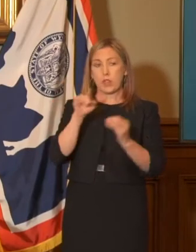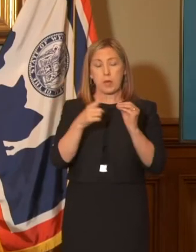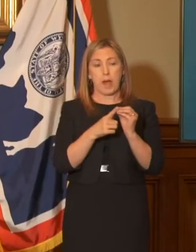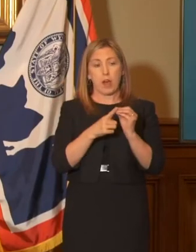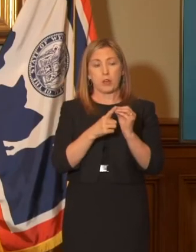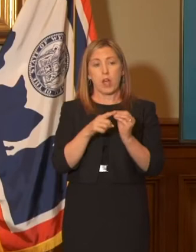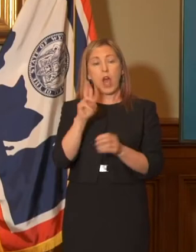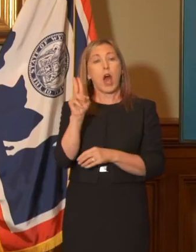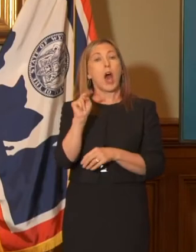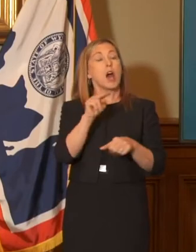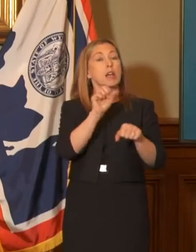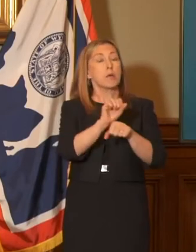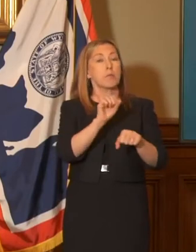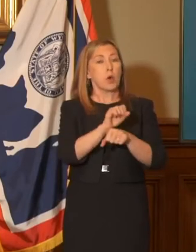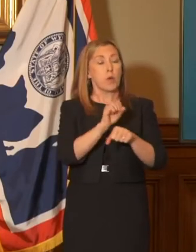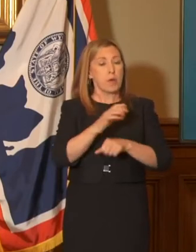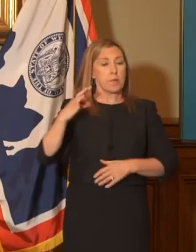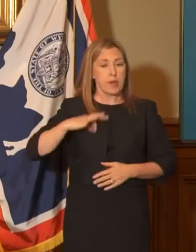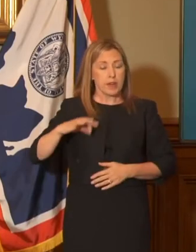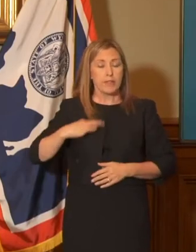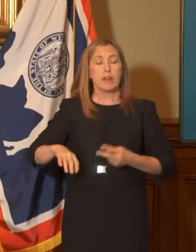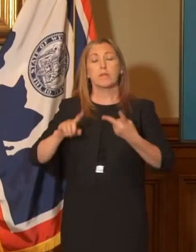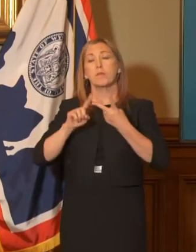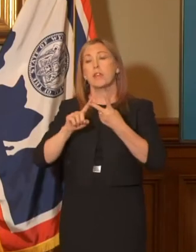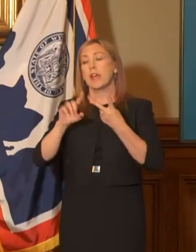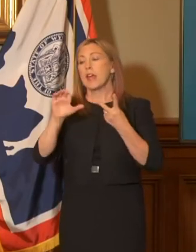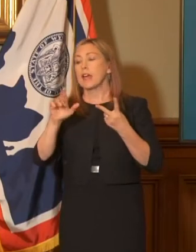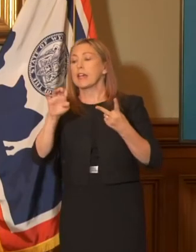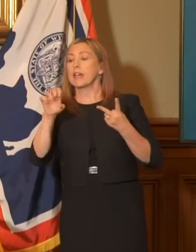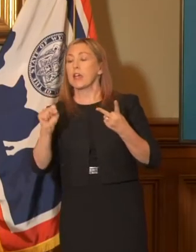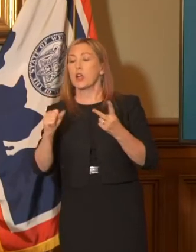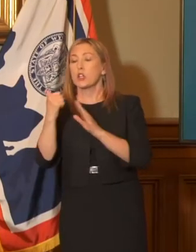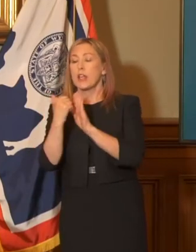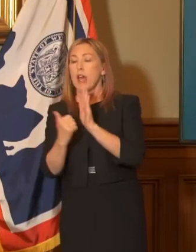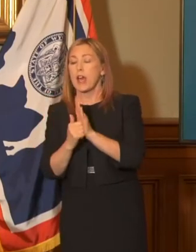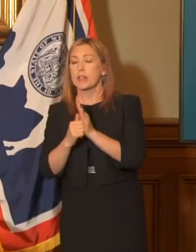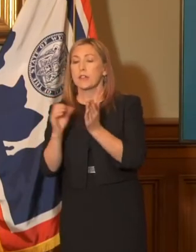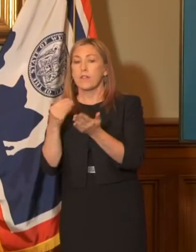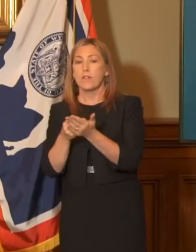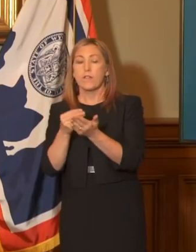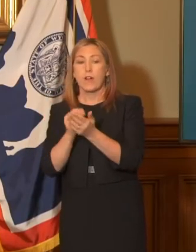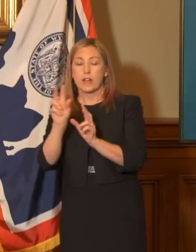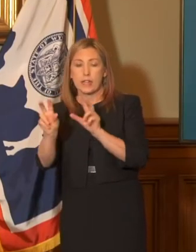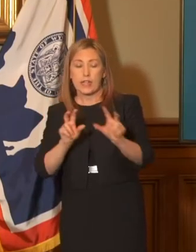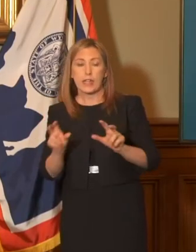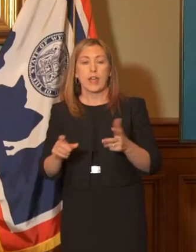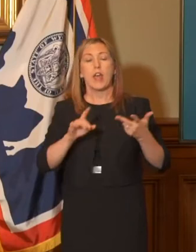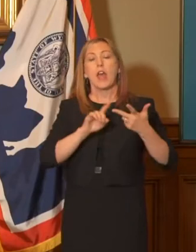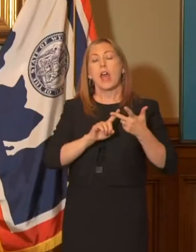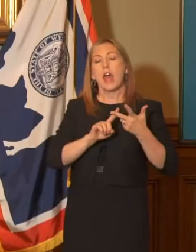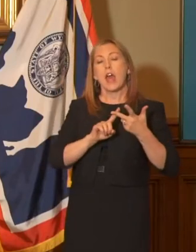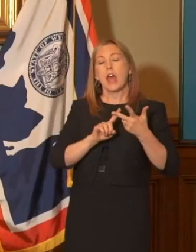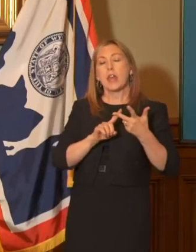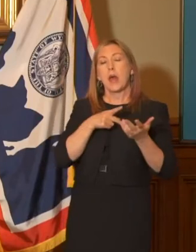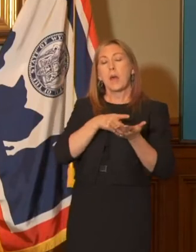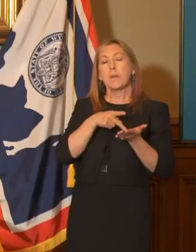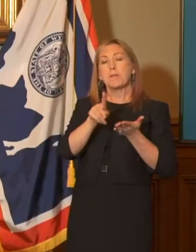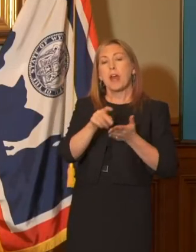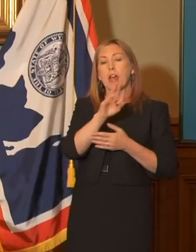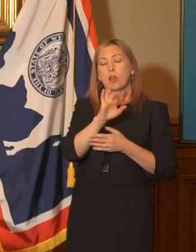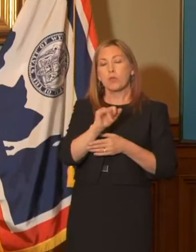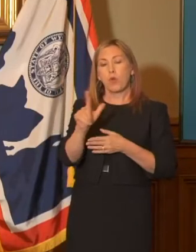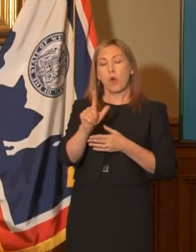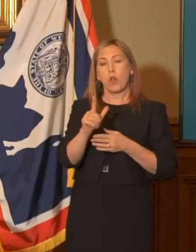unemployment benefits, CARES Act funding, and Small Business Administration Payroll Protection Program. I also